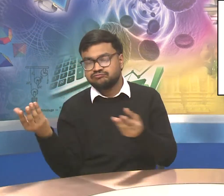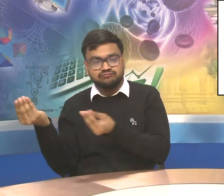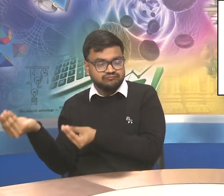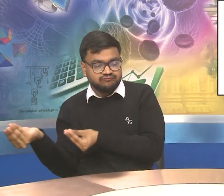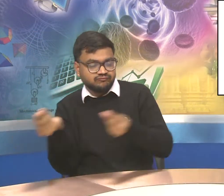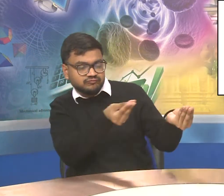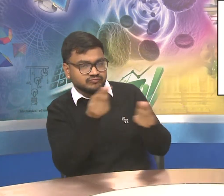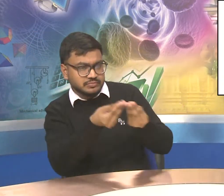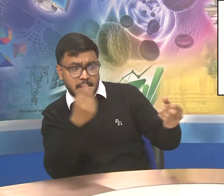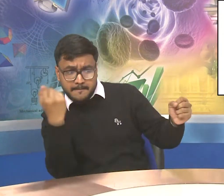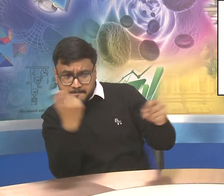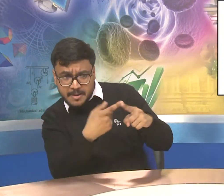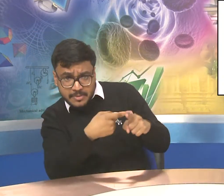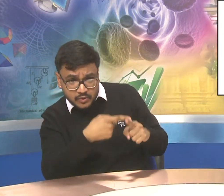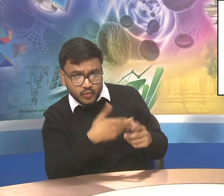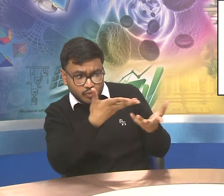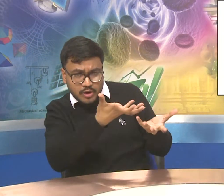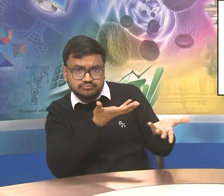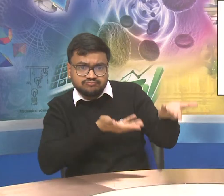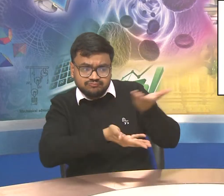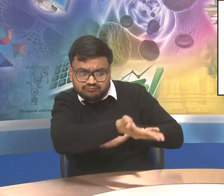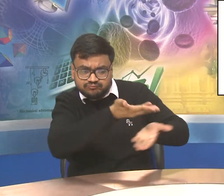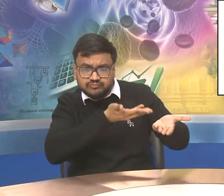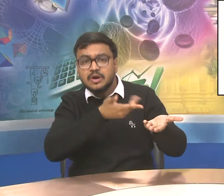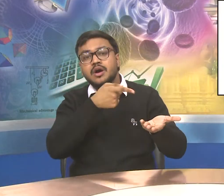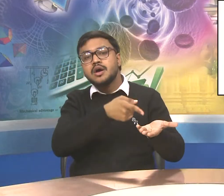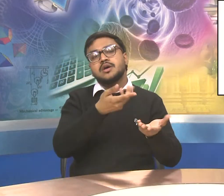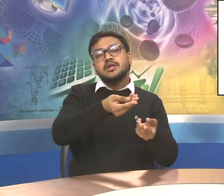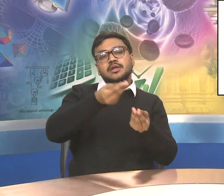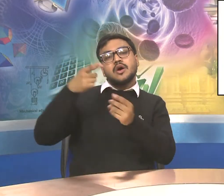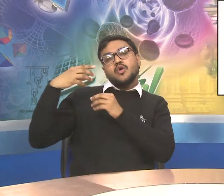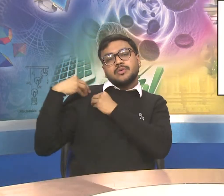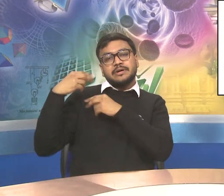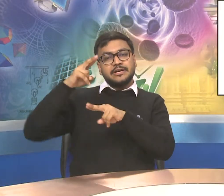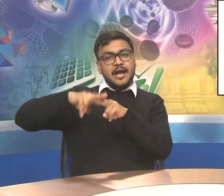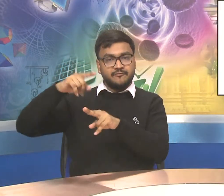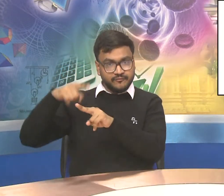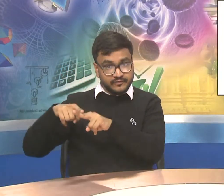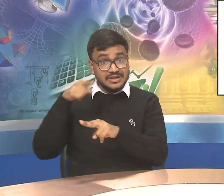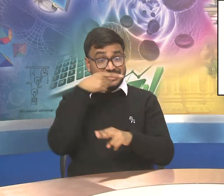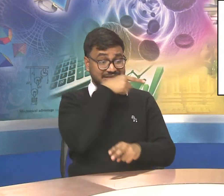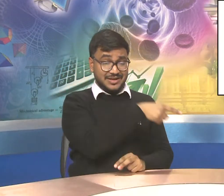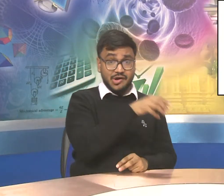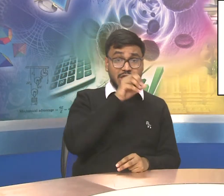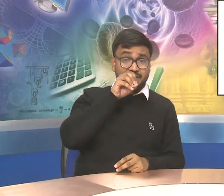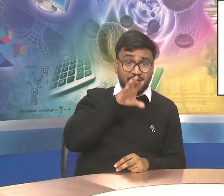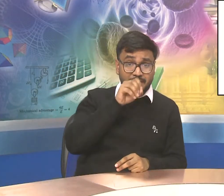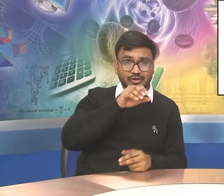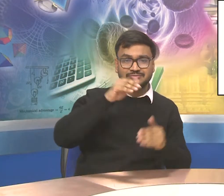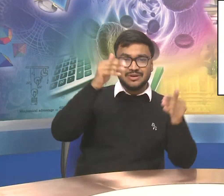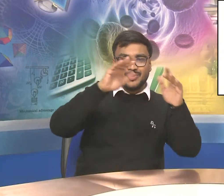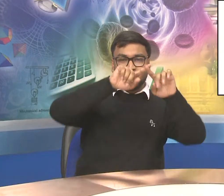resources, and also meet the information needs to the users.